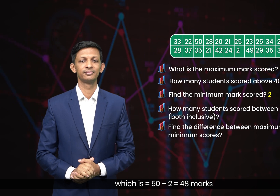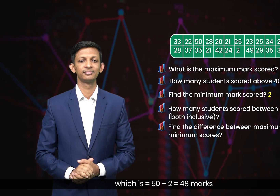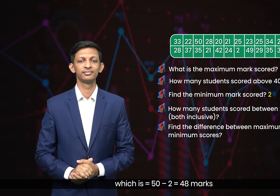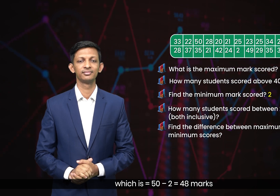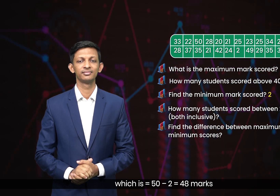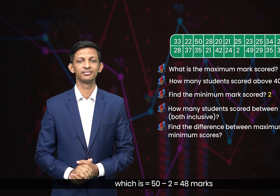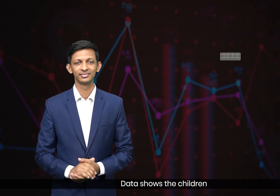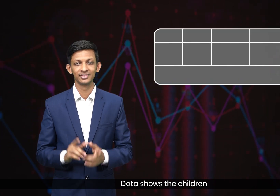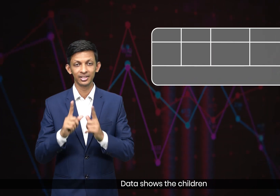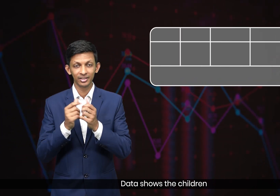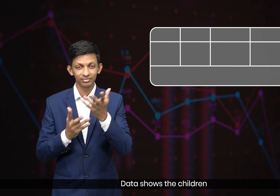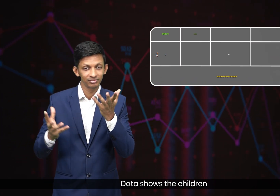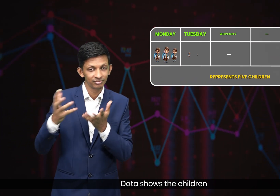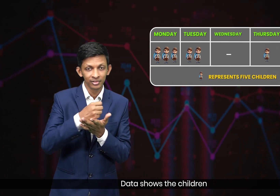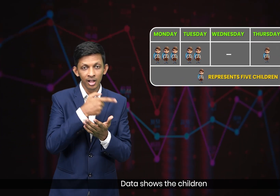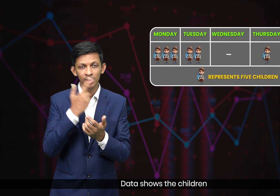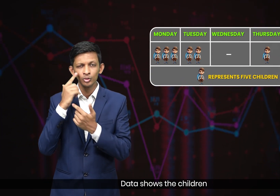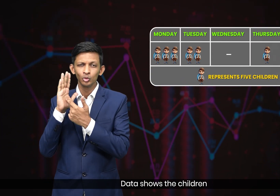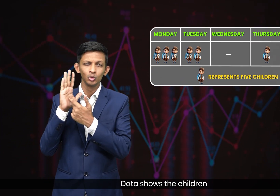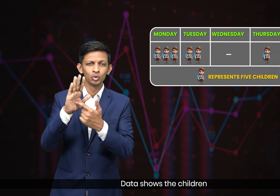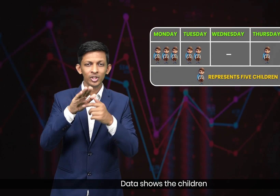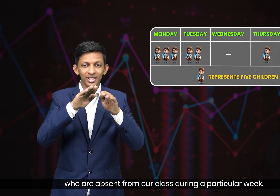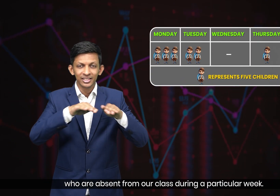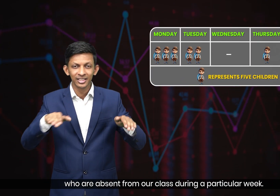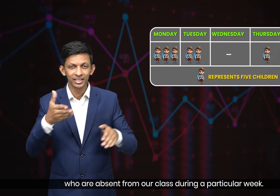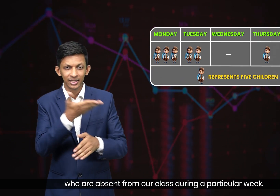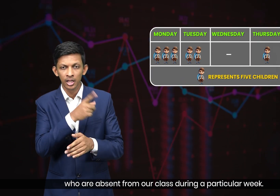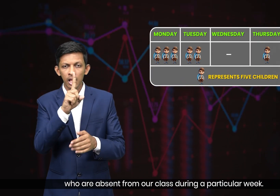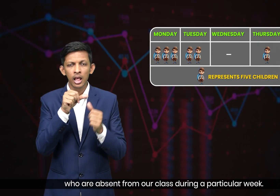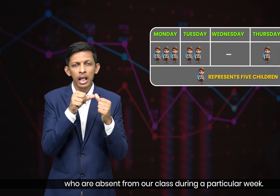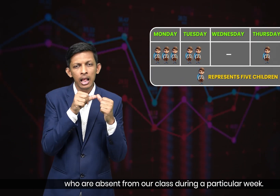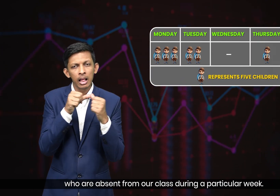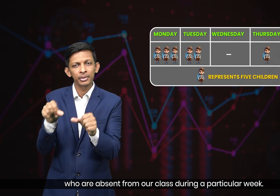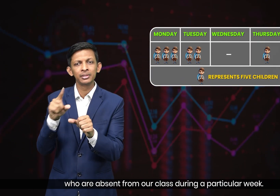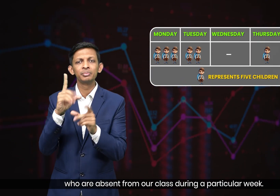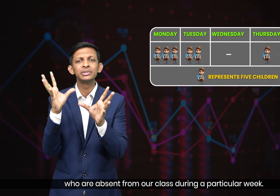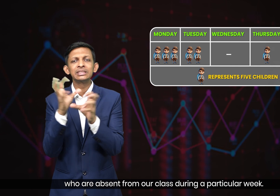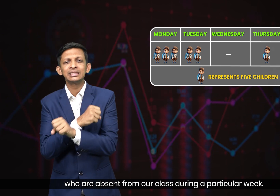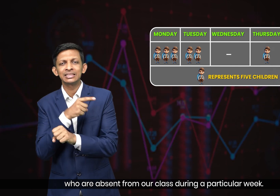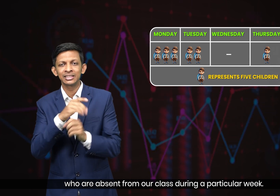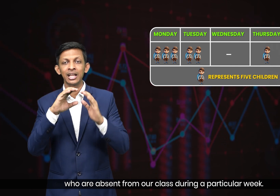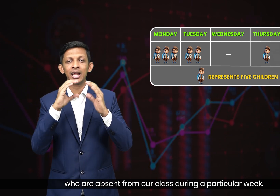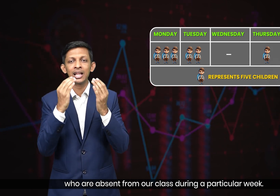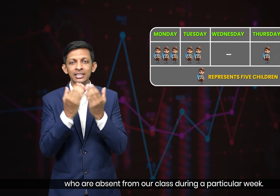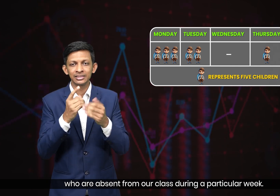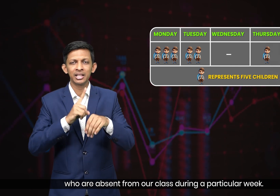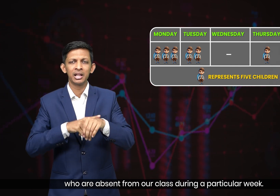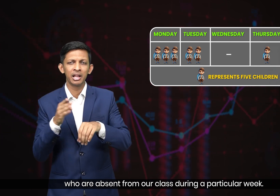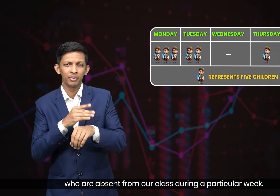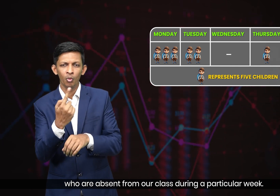48 marks. Data shows the children who are absent from a class during a particular week.